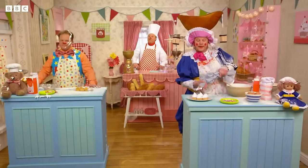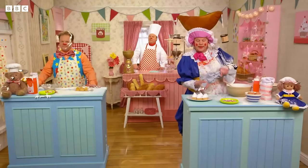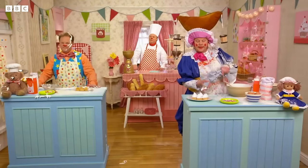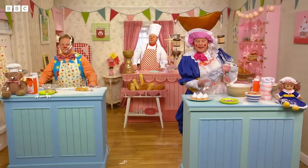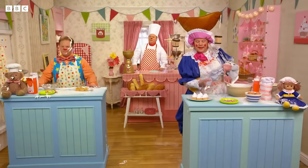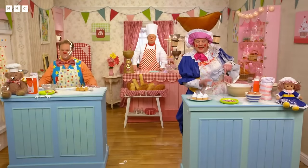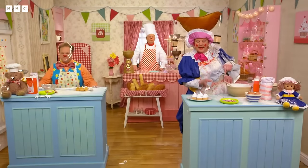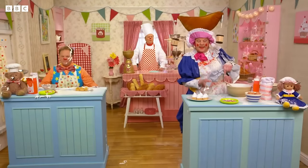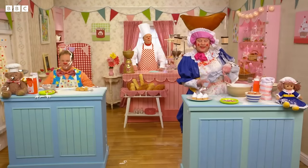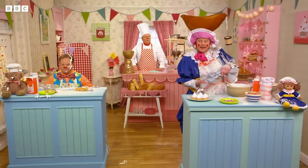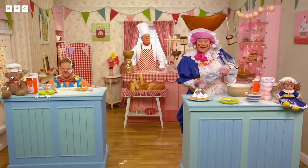La la la la la.